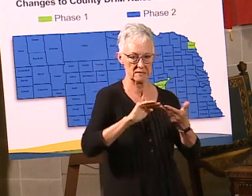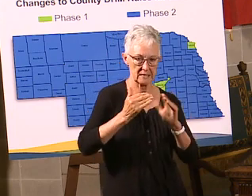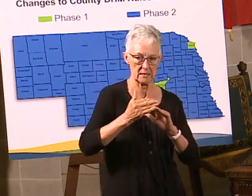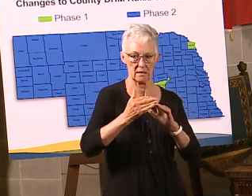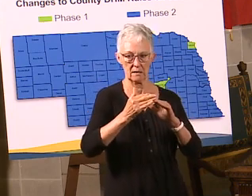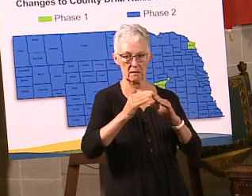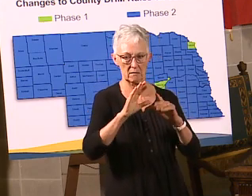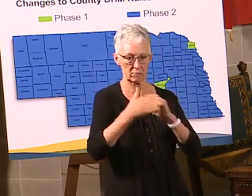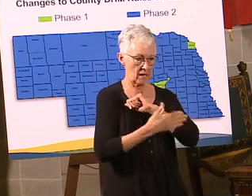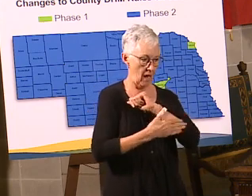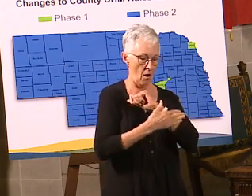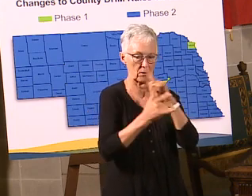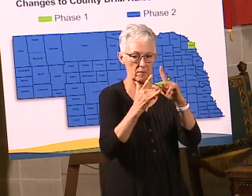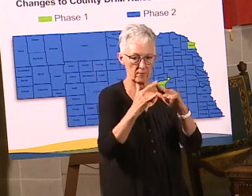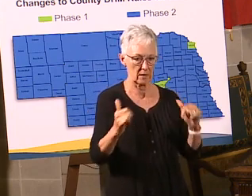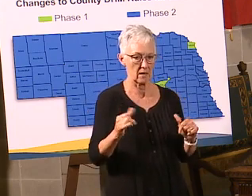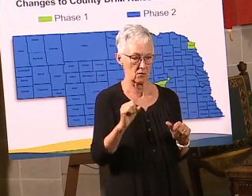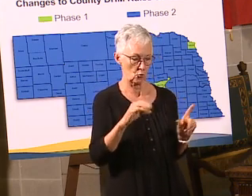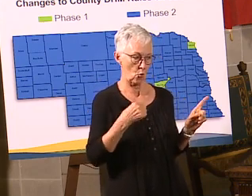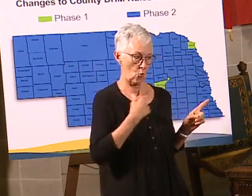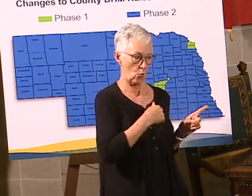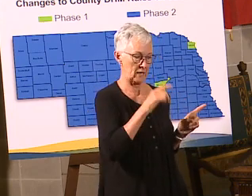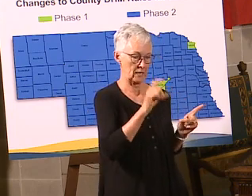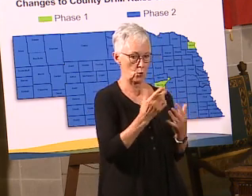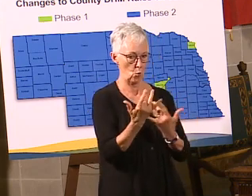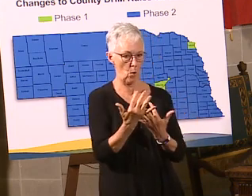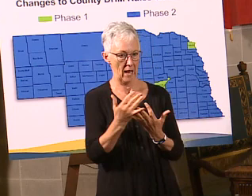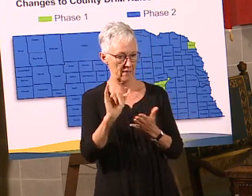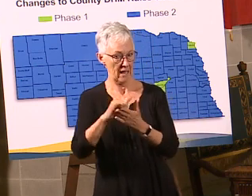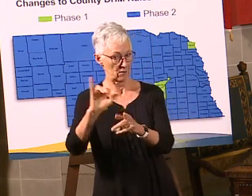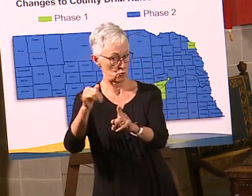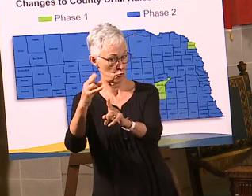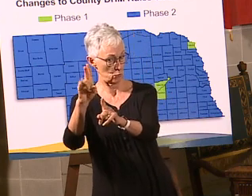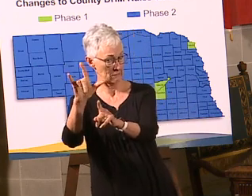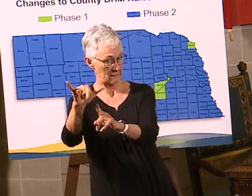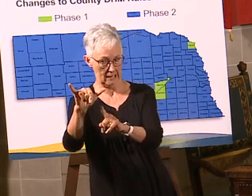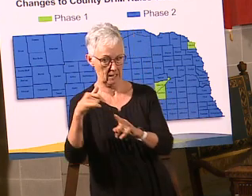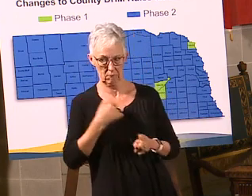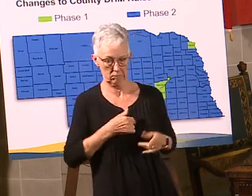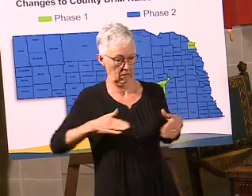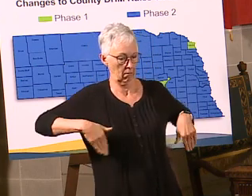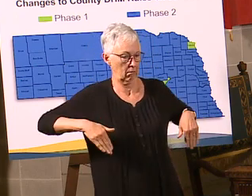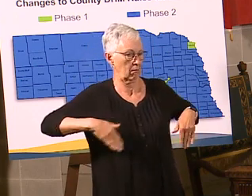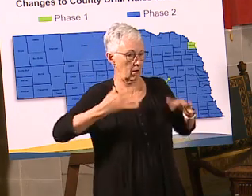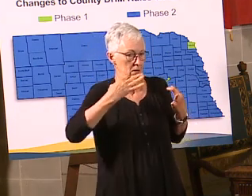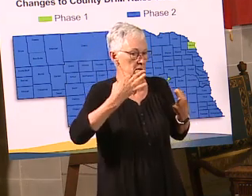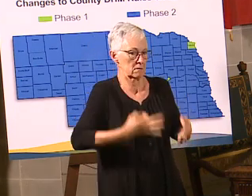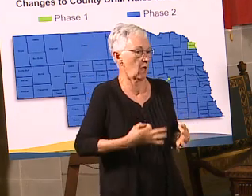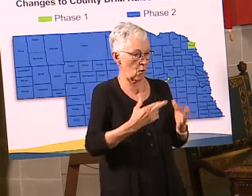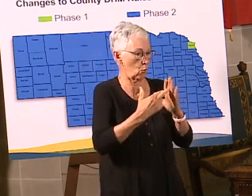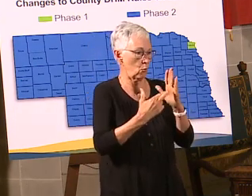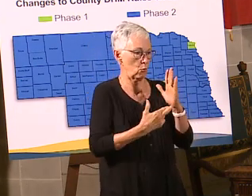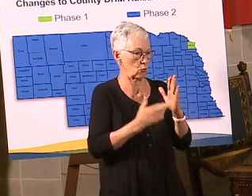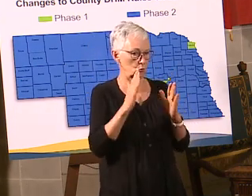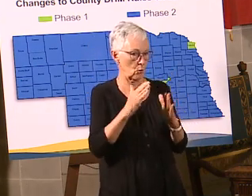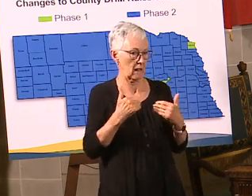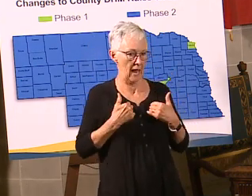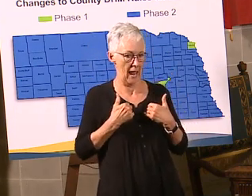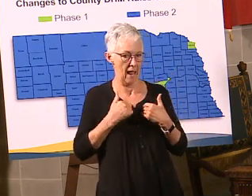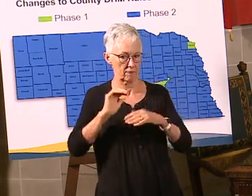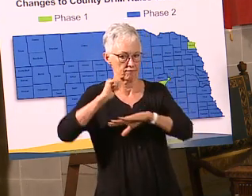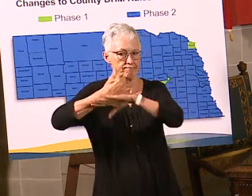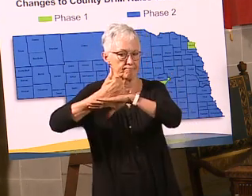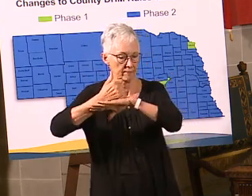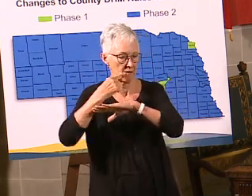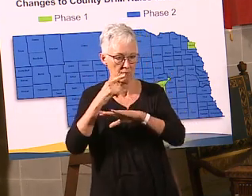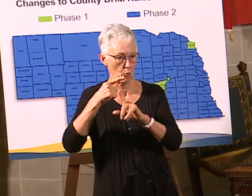also what is going on in those other countries where there are people, coming from as well. So we'll have to see how this all plays out through the next few